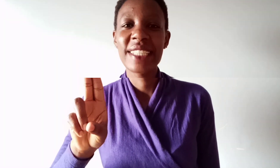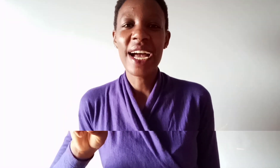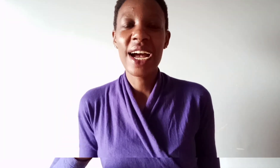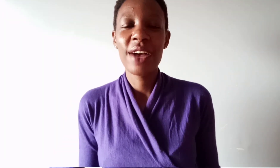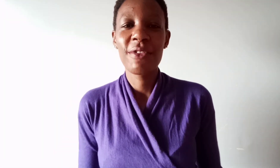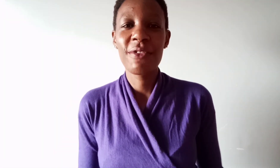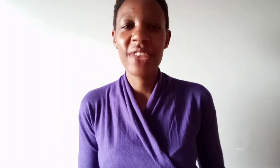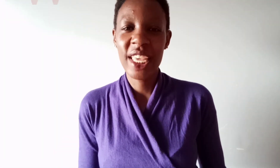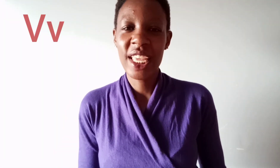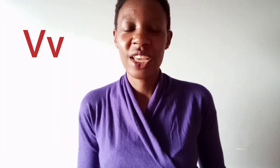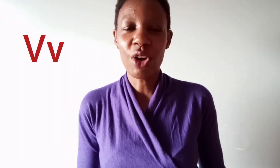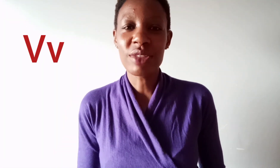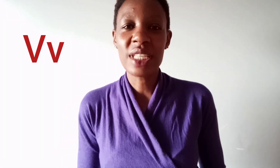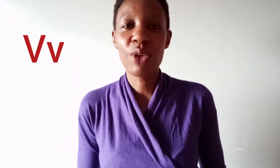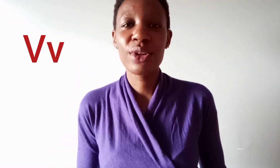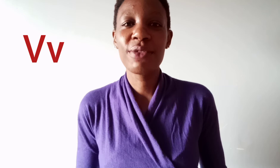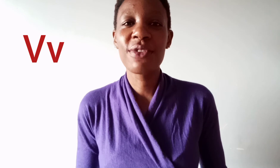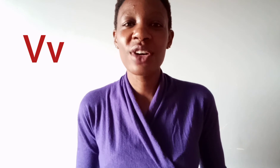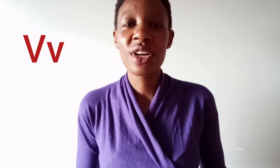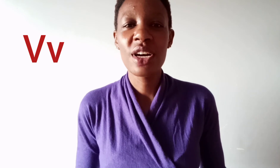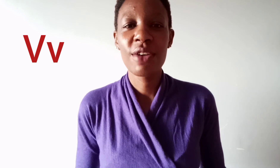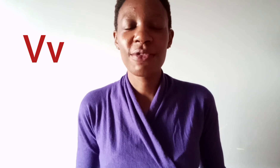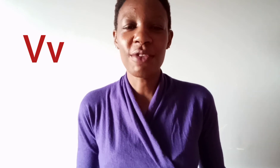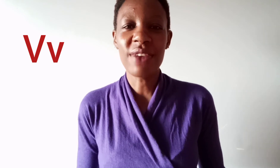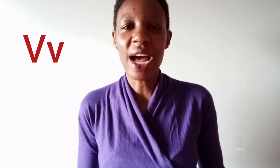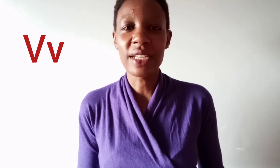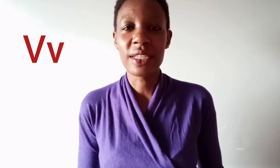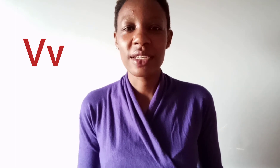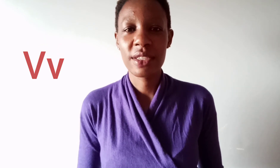Letter V or sound V for van.